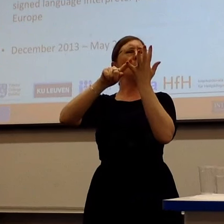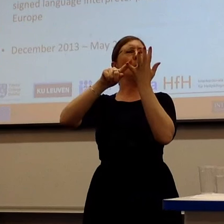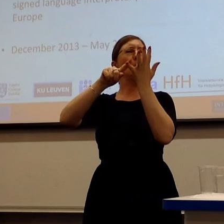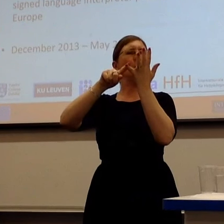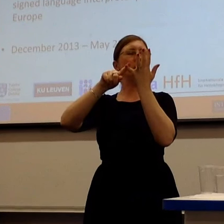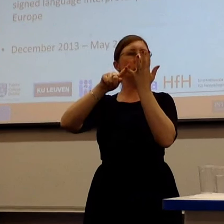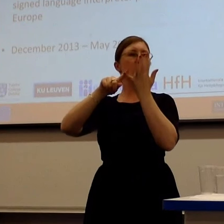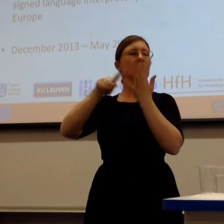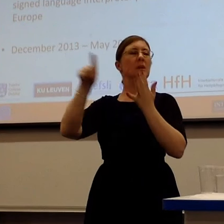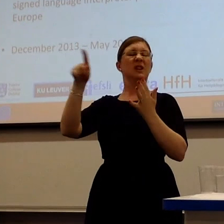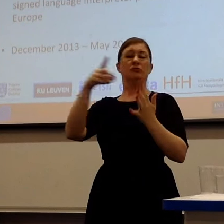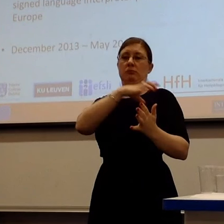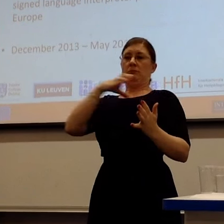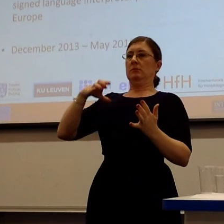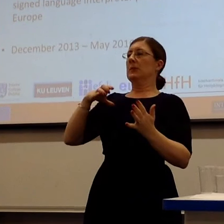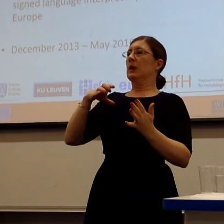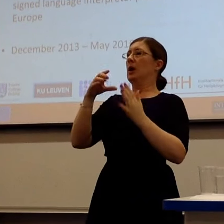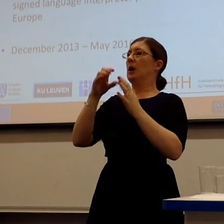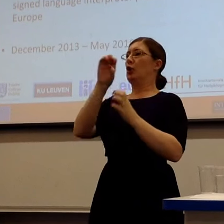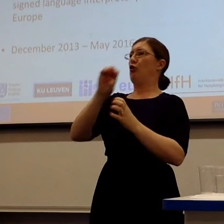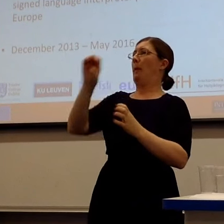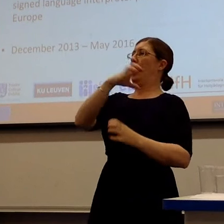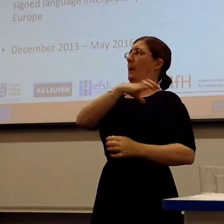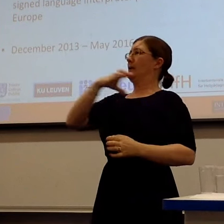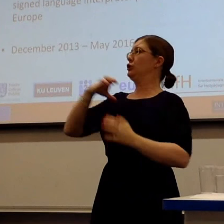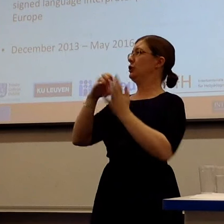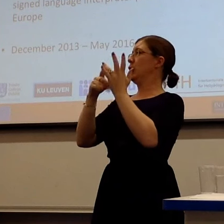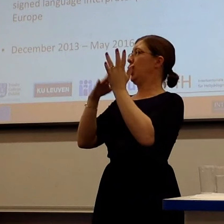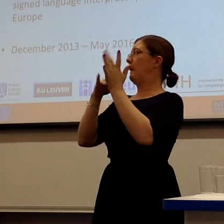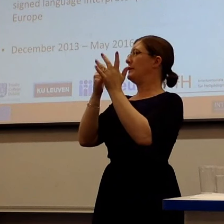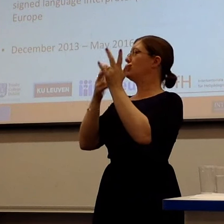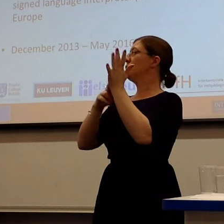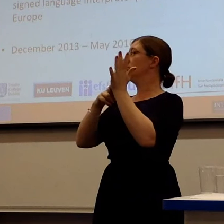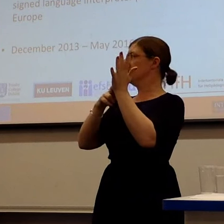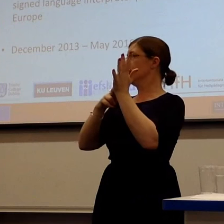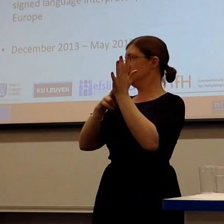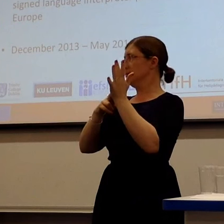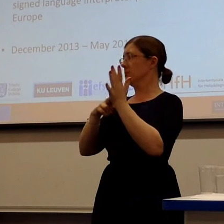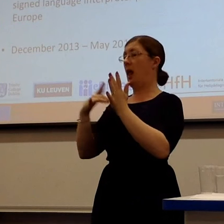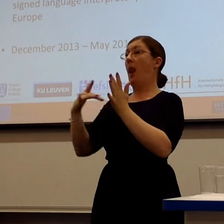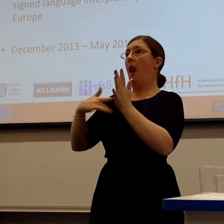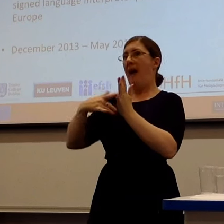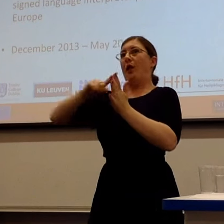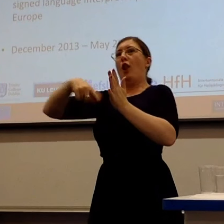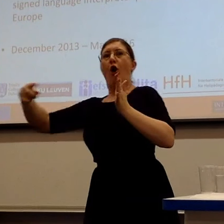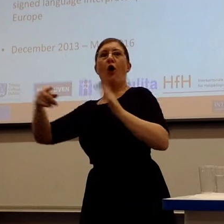We were funded from the EU Lifelong Learning Programme. The European Commission funded this programme.